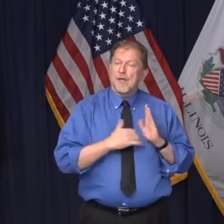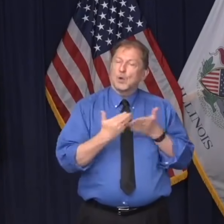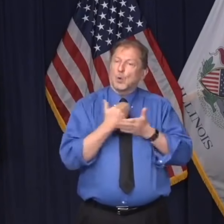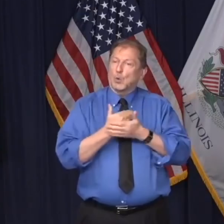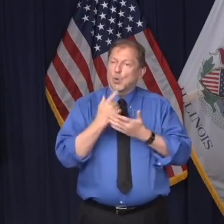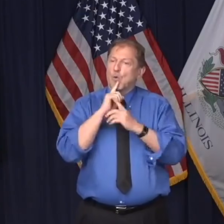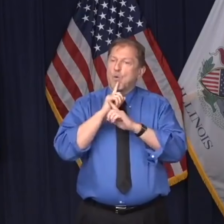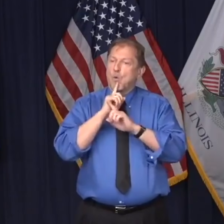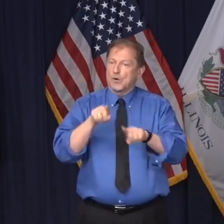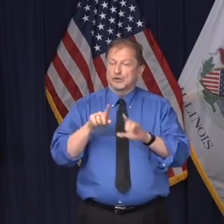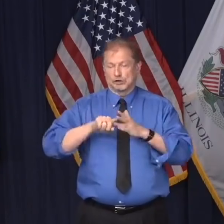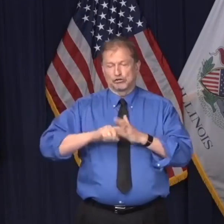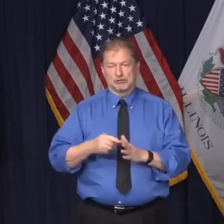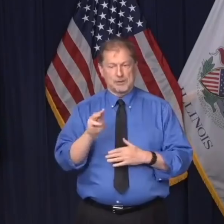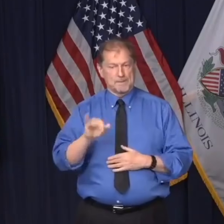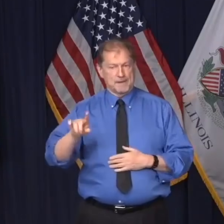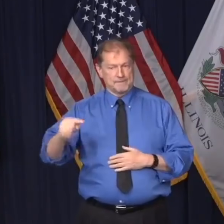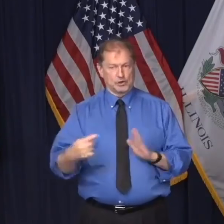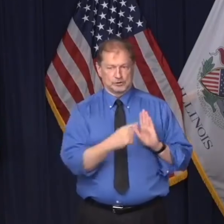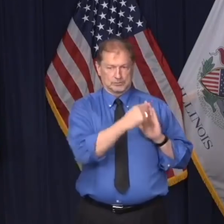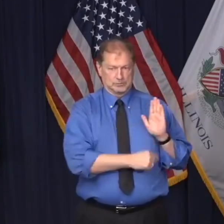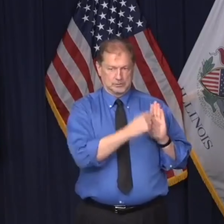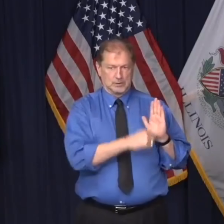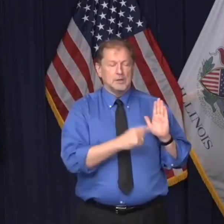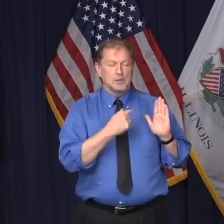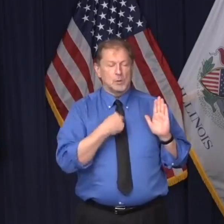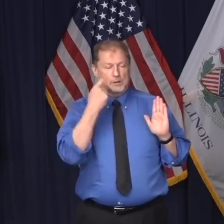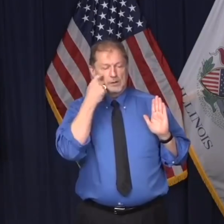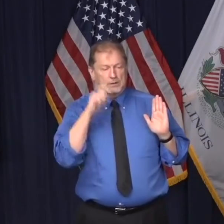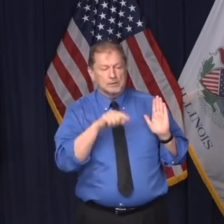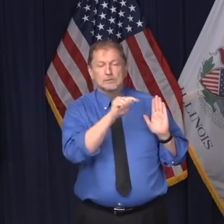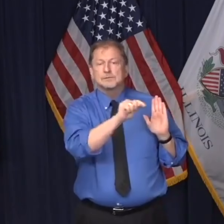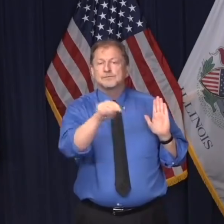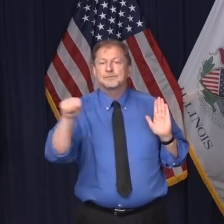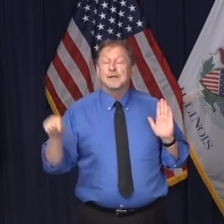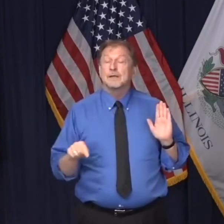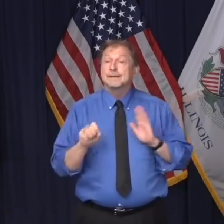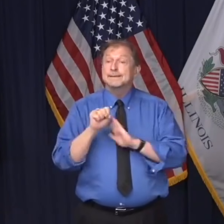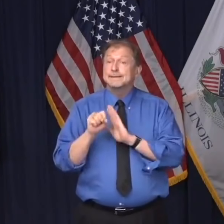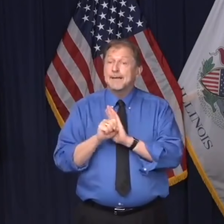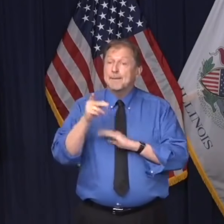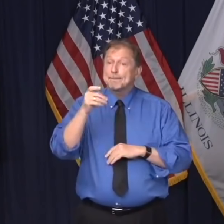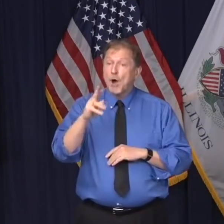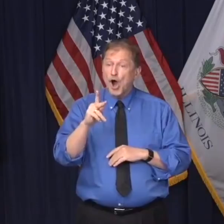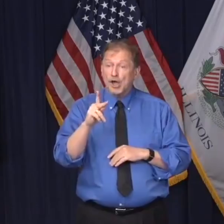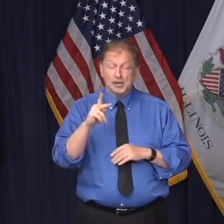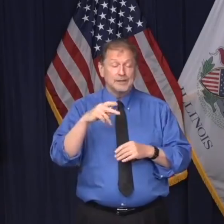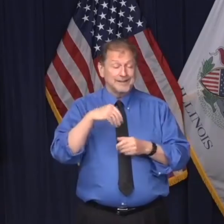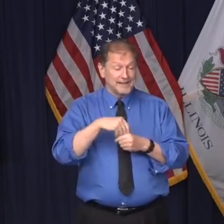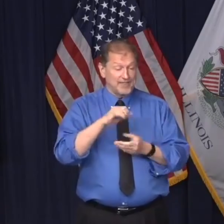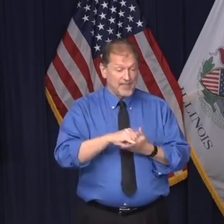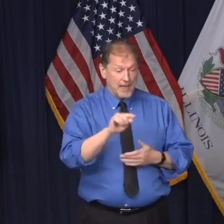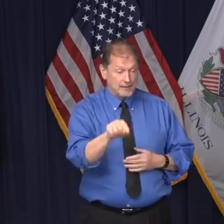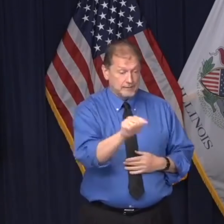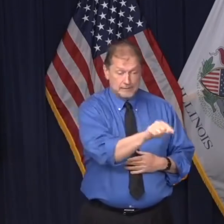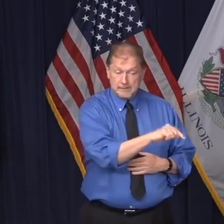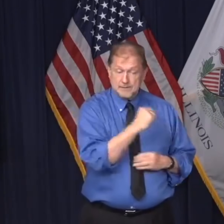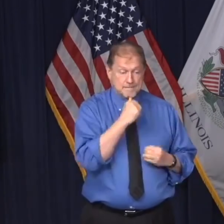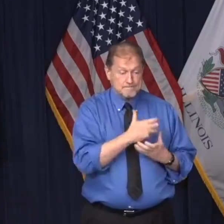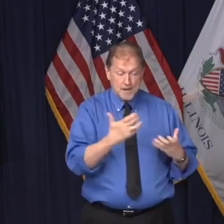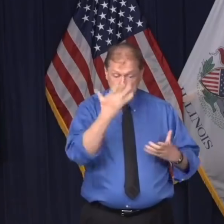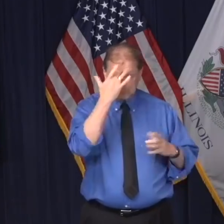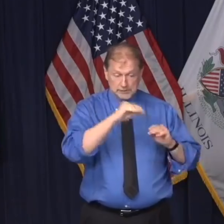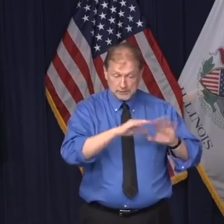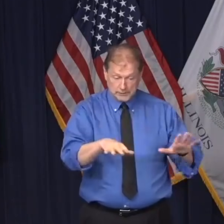that begins May 1. That is to say, we identified state parks. Many of them are in those areas of the state. And